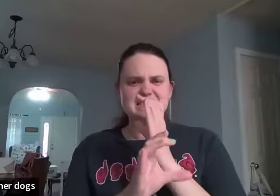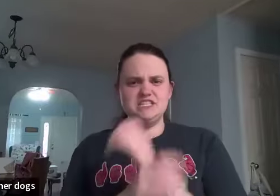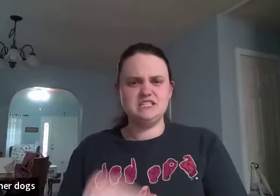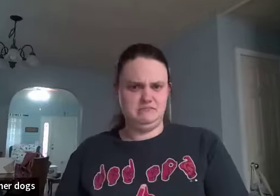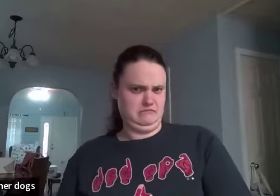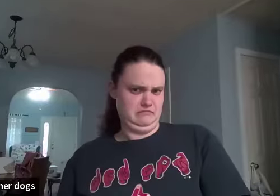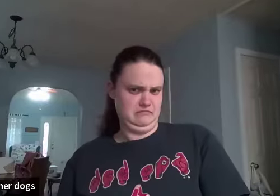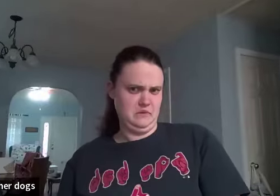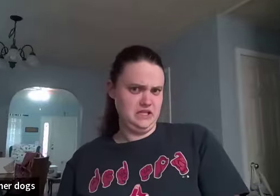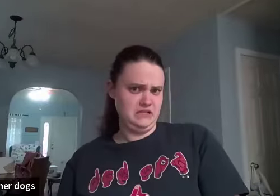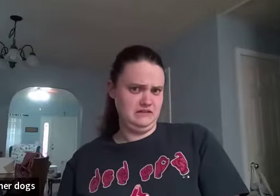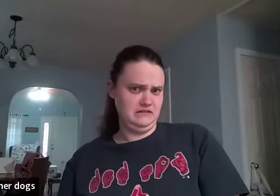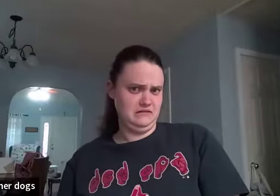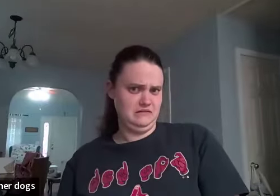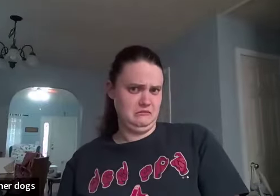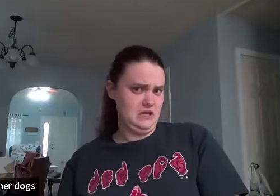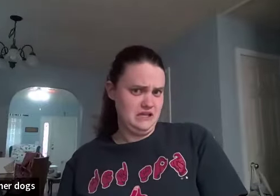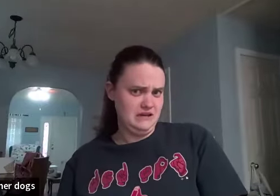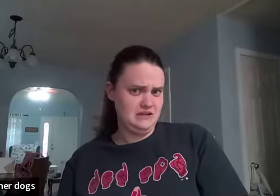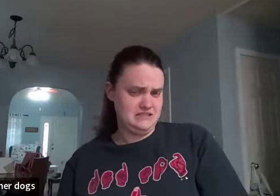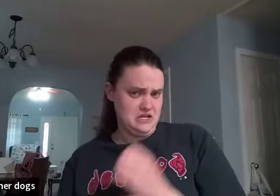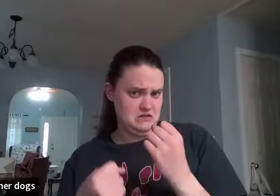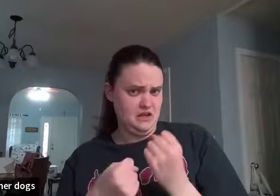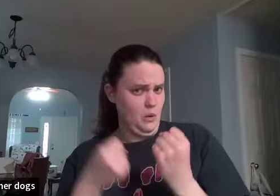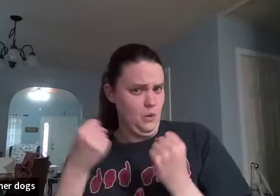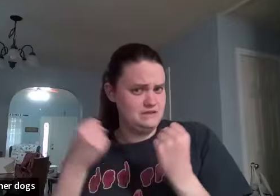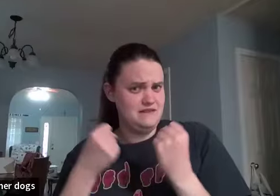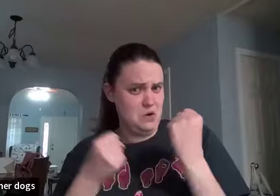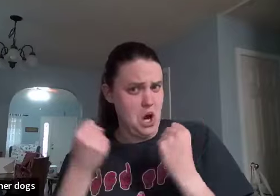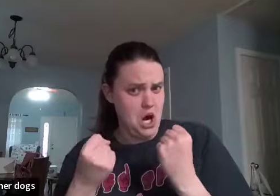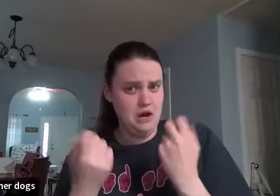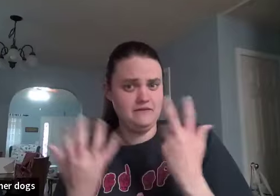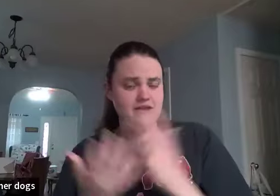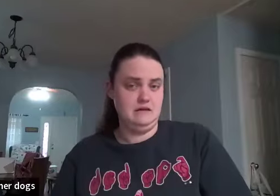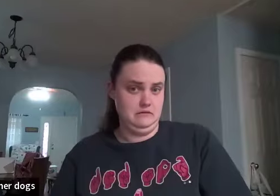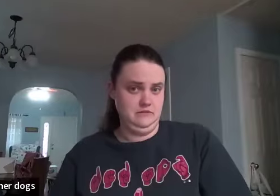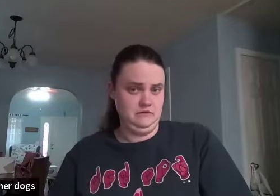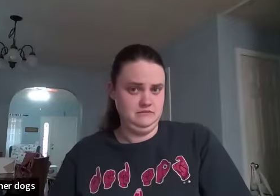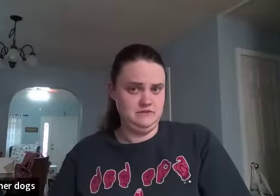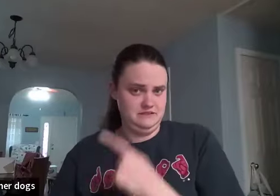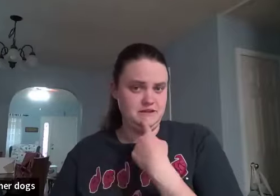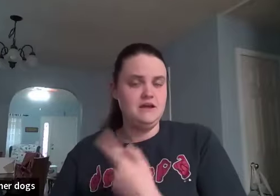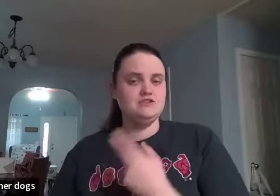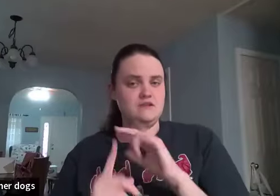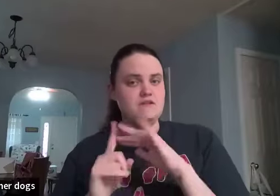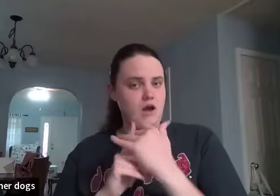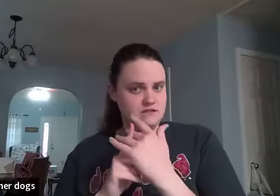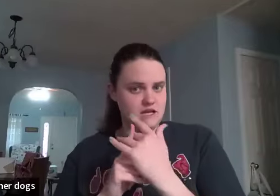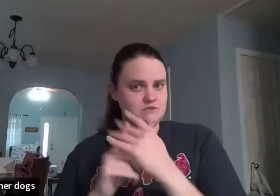And she's like, what? What is it? Like an old sign for car? I said, I don't know. So then the context,